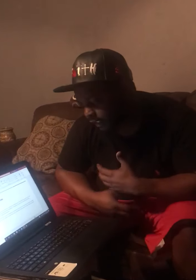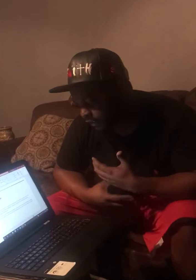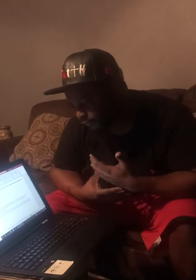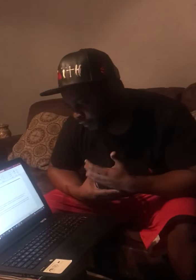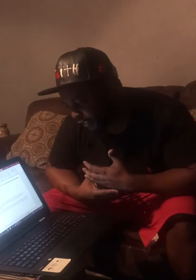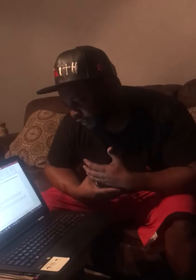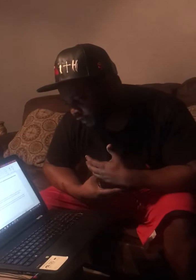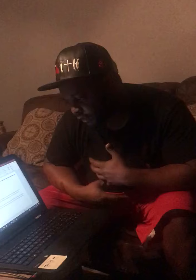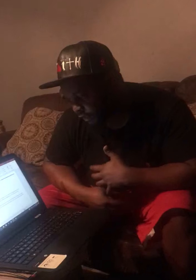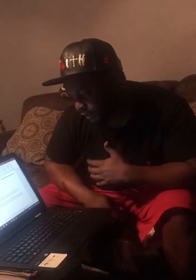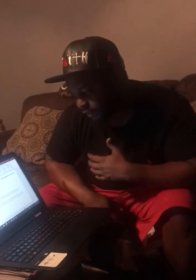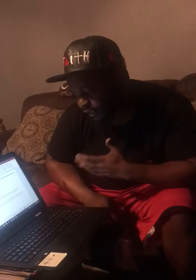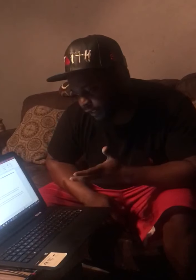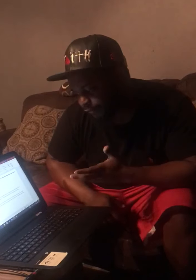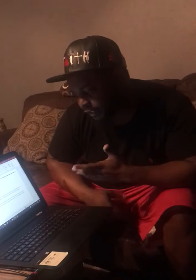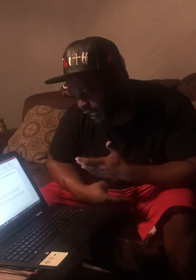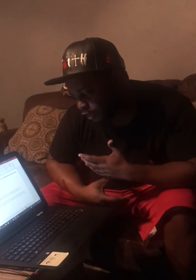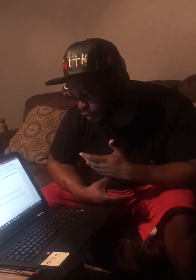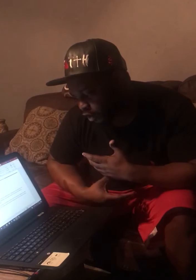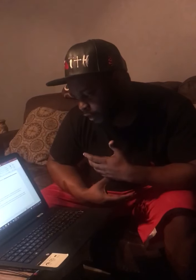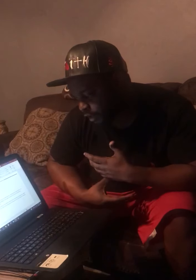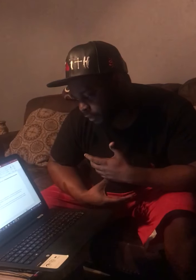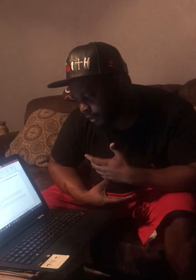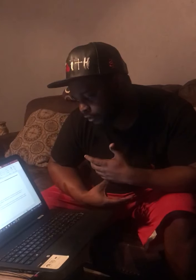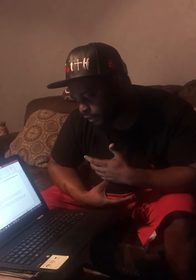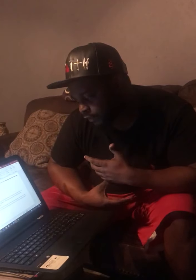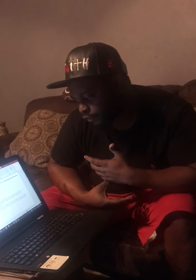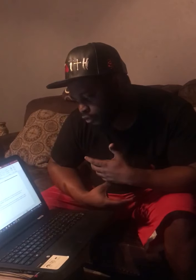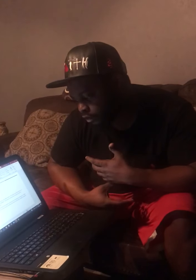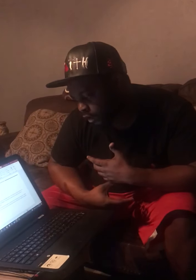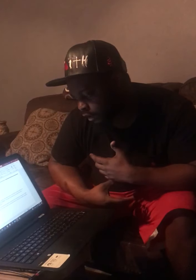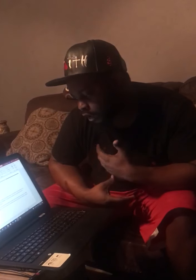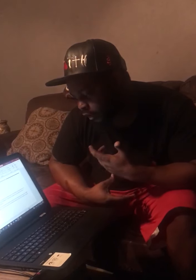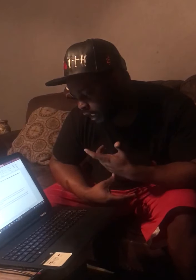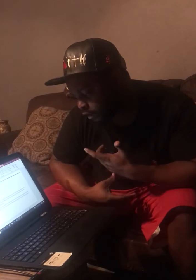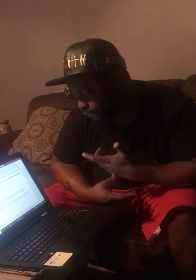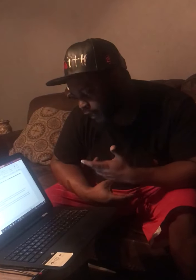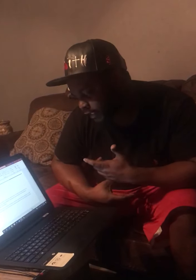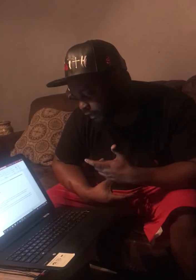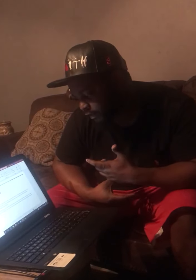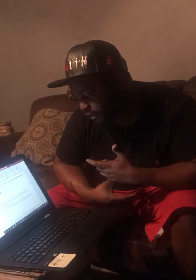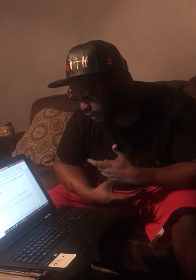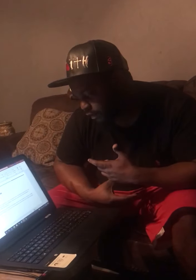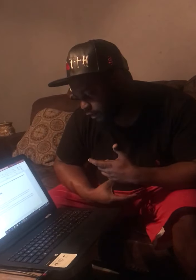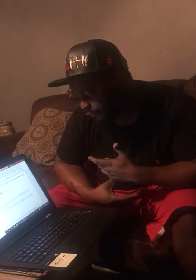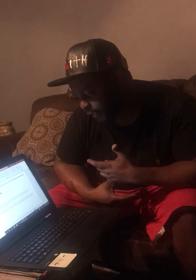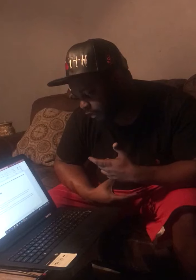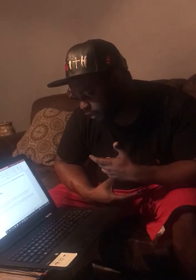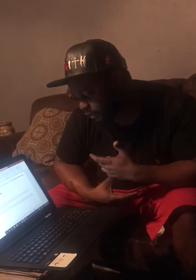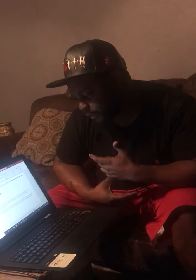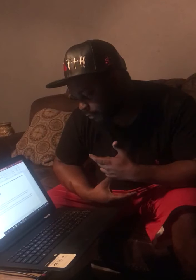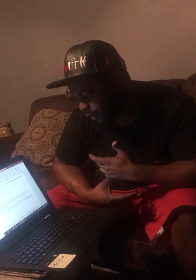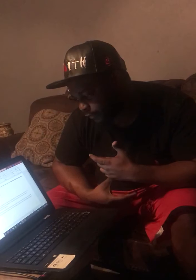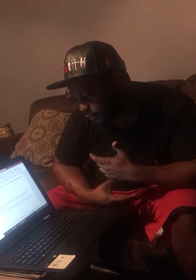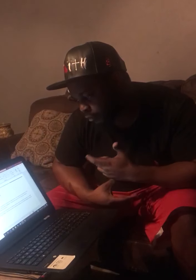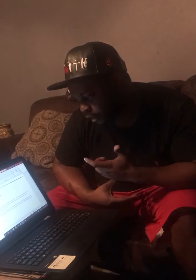Distillation fractions. The different hydrocarbon components of crude oil are called fractions. The fractions are separated from one